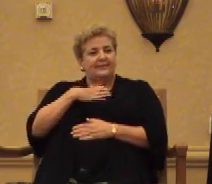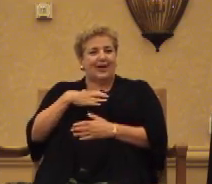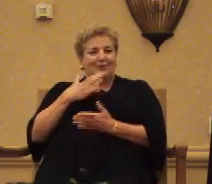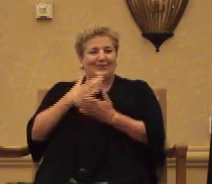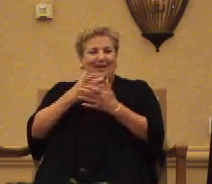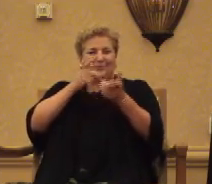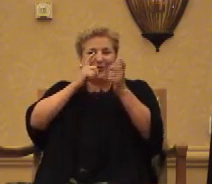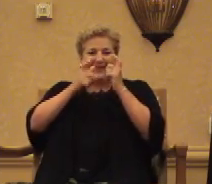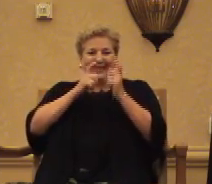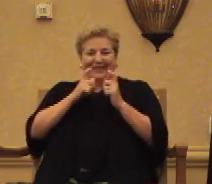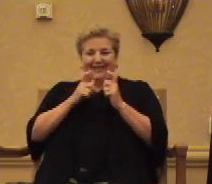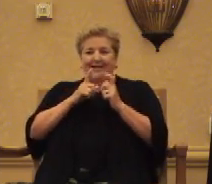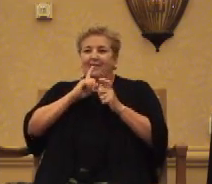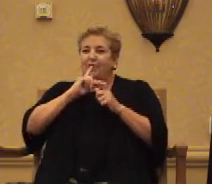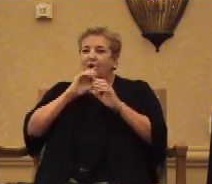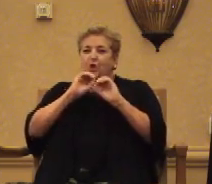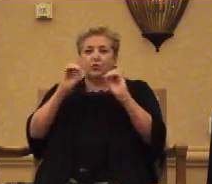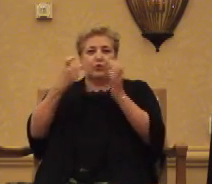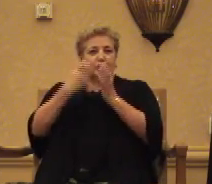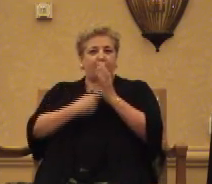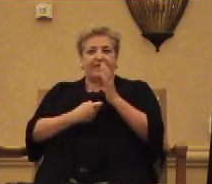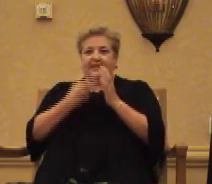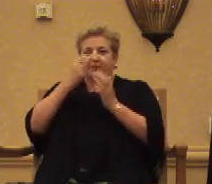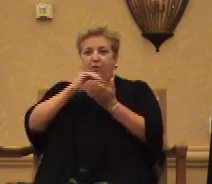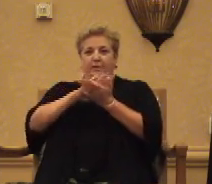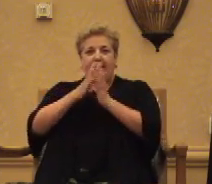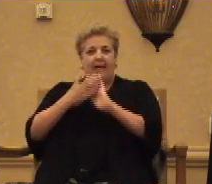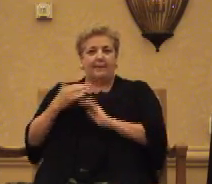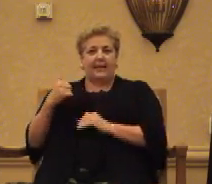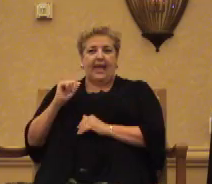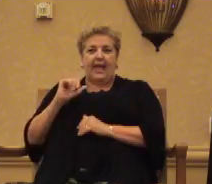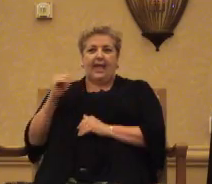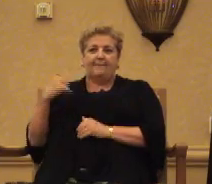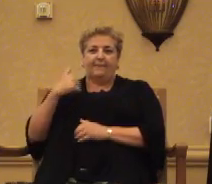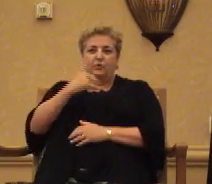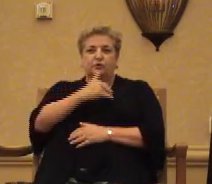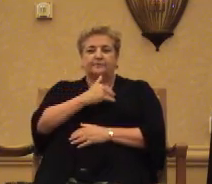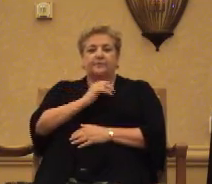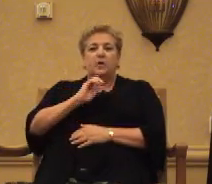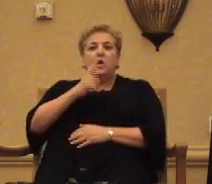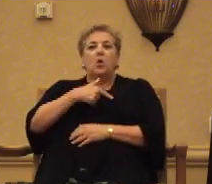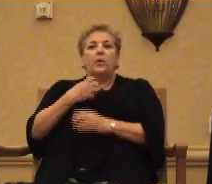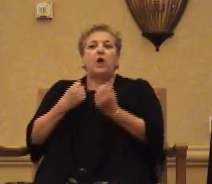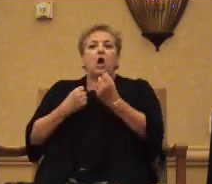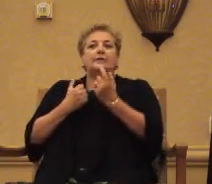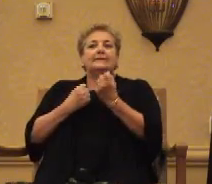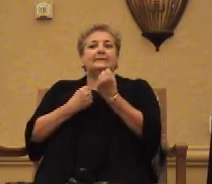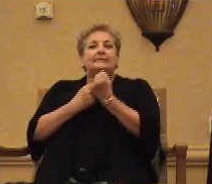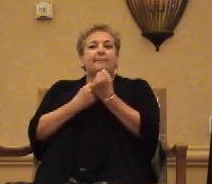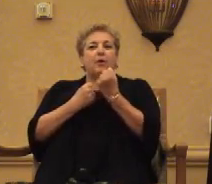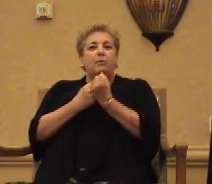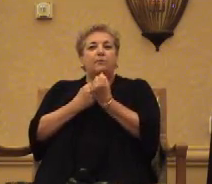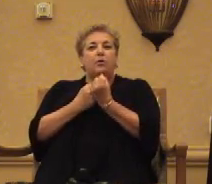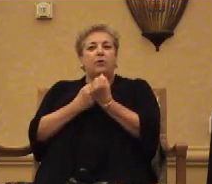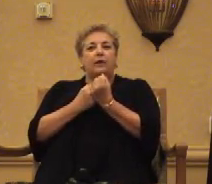stop drinking. There are no dues or fees for AA membership. We are self-supporting through our own